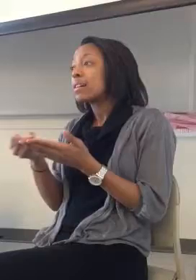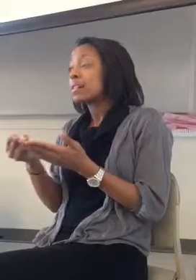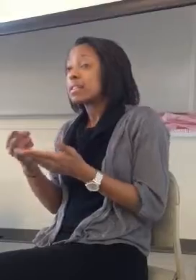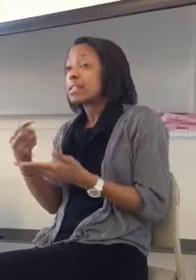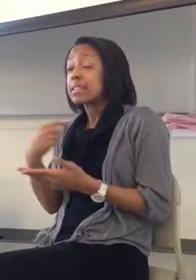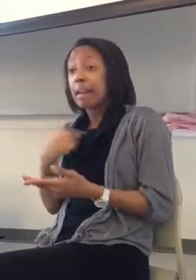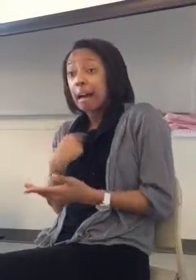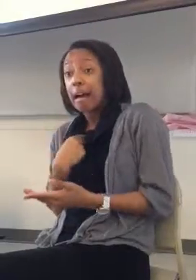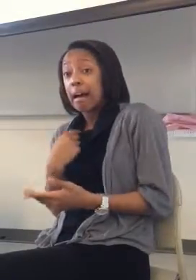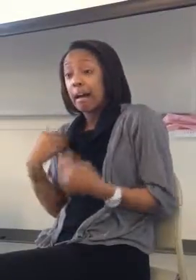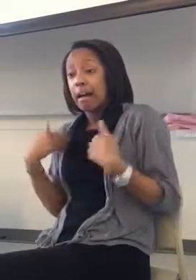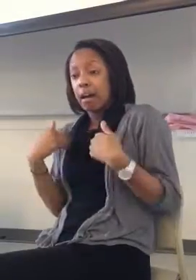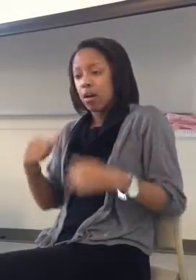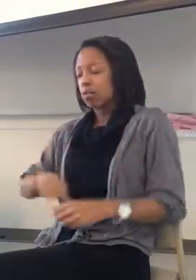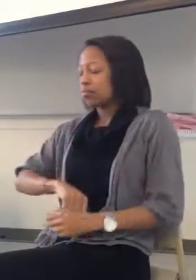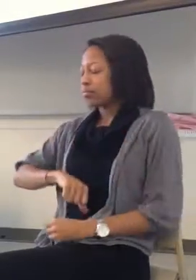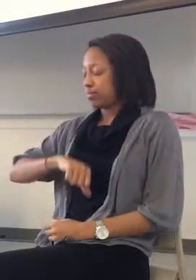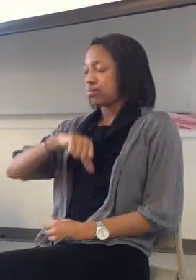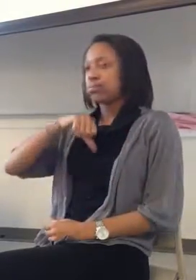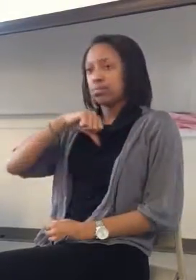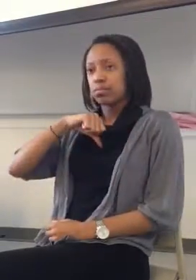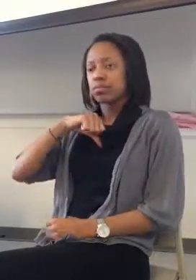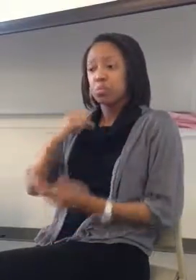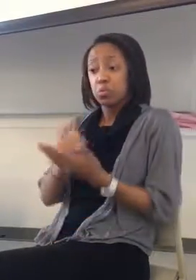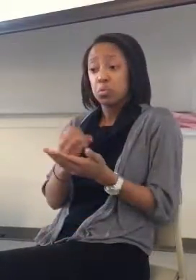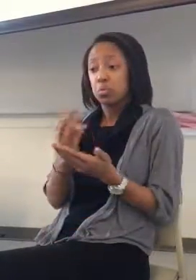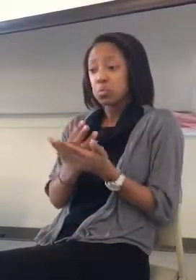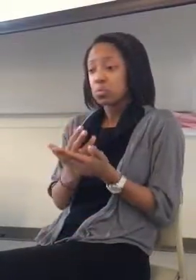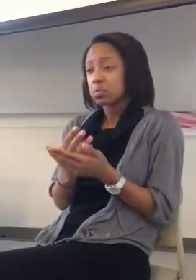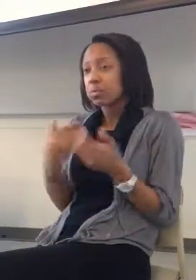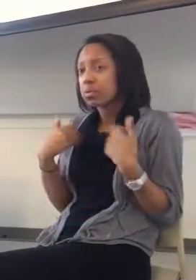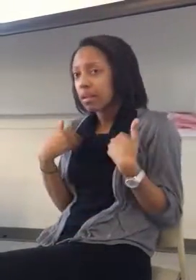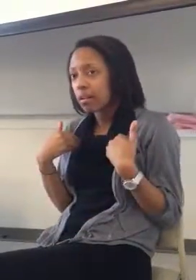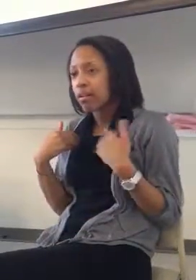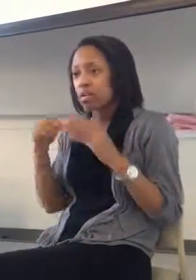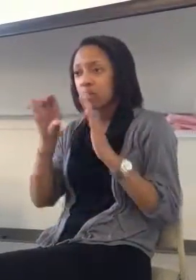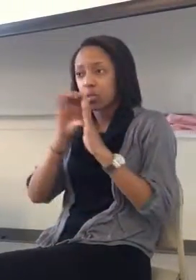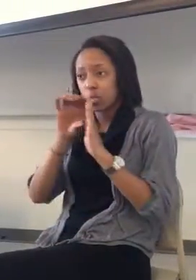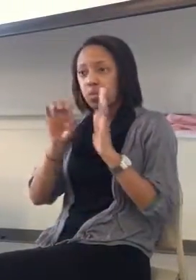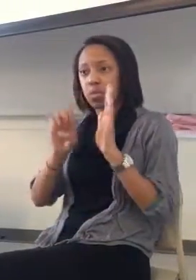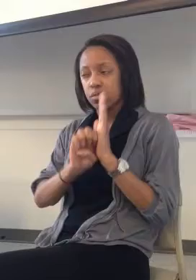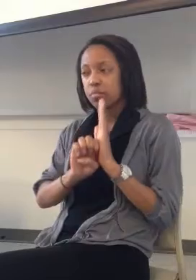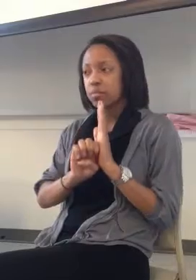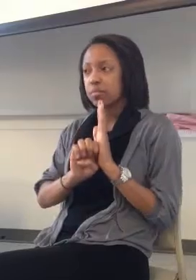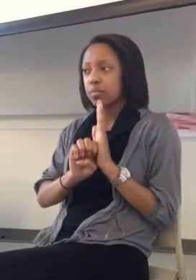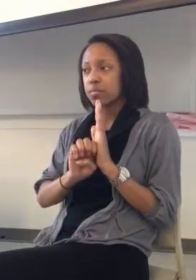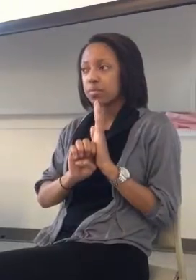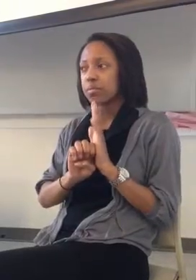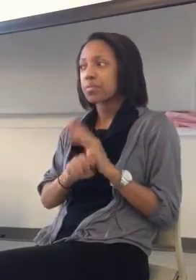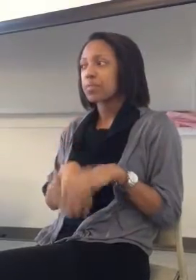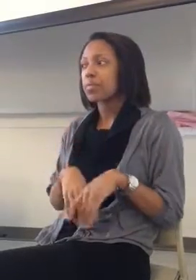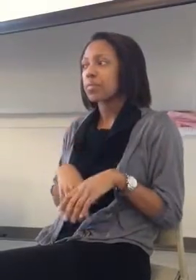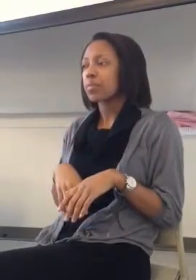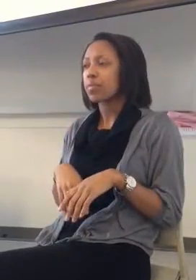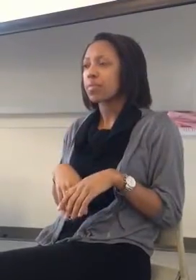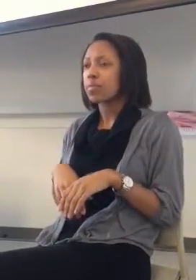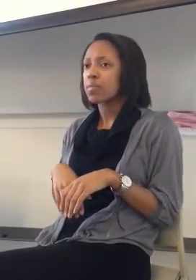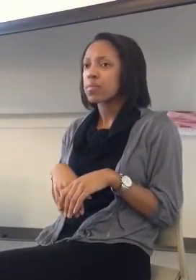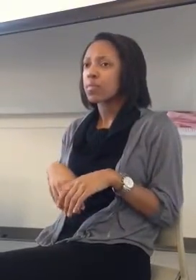the fact that the social work has a Code of Ethics like ours. From what I understand, we have the longest Code of